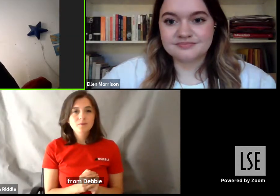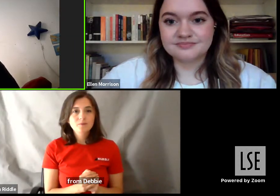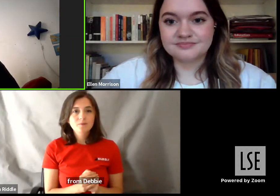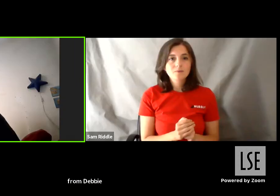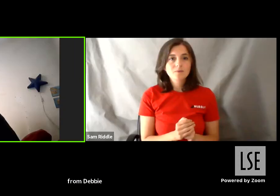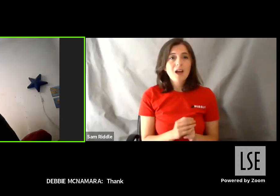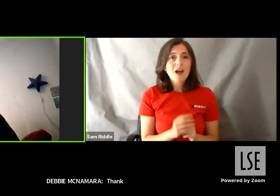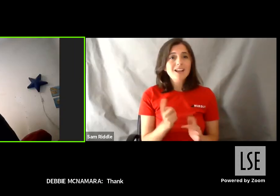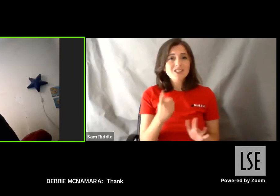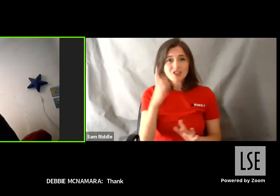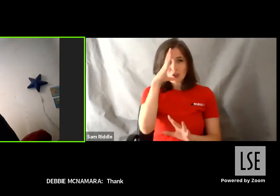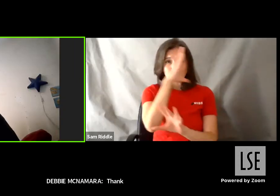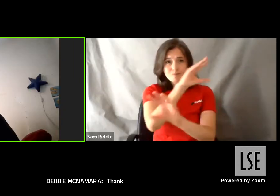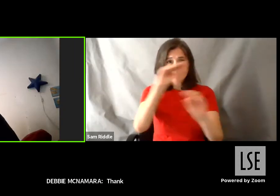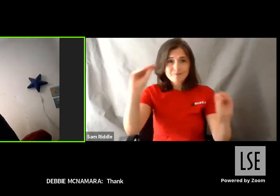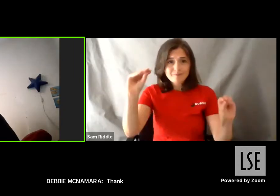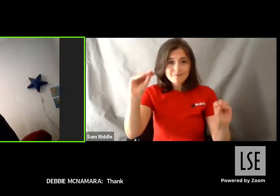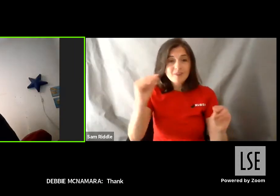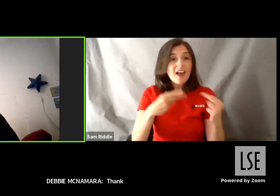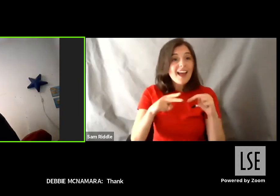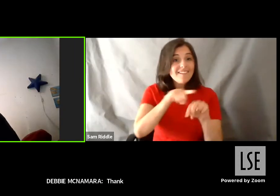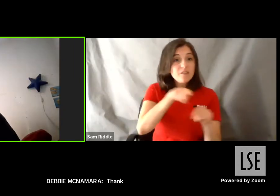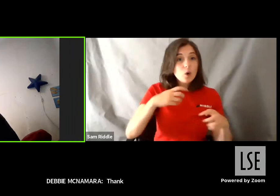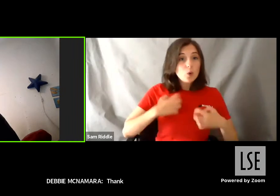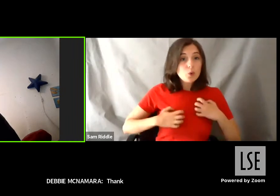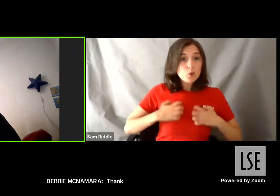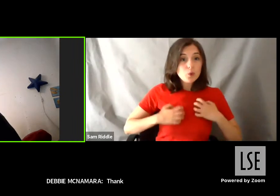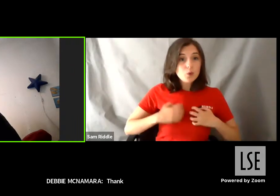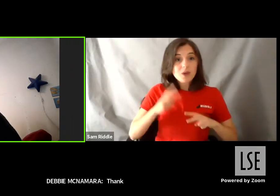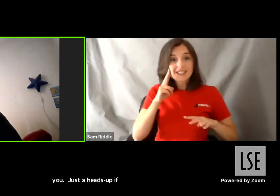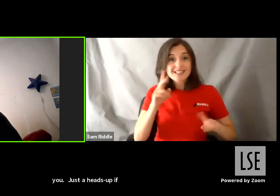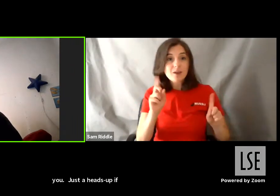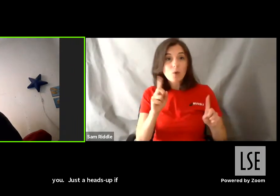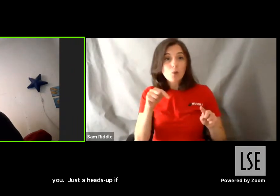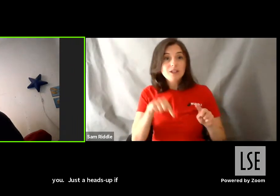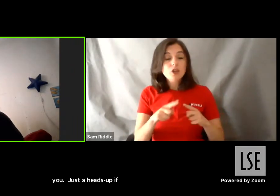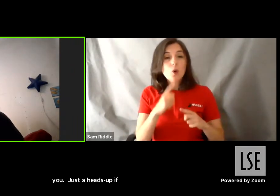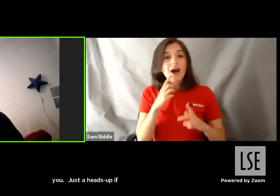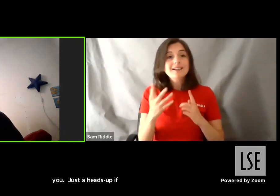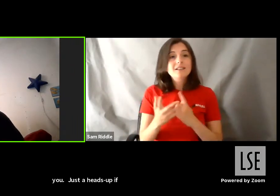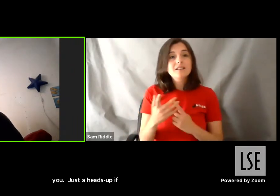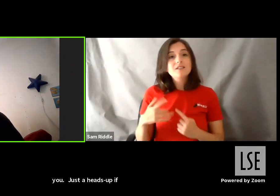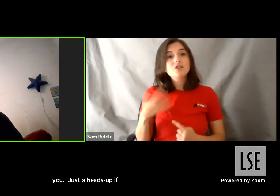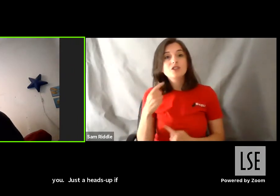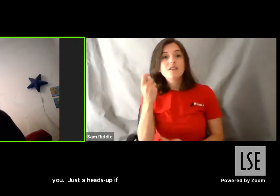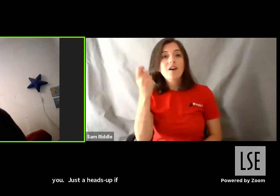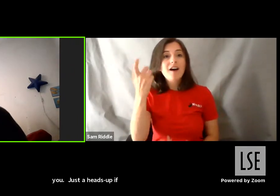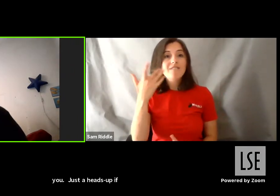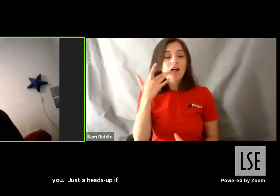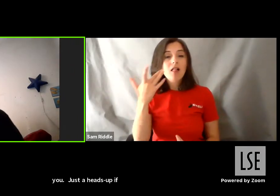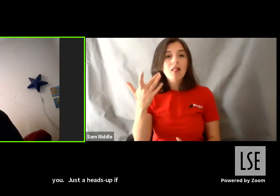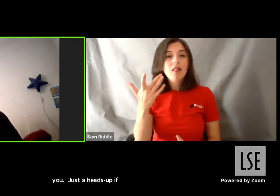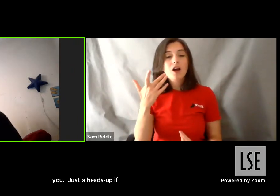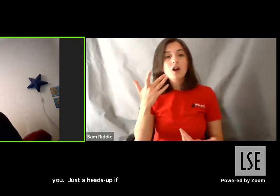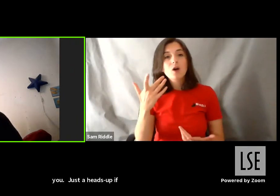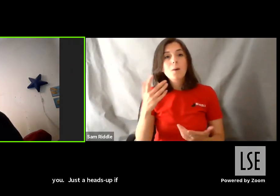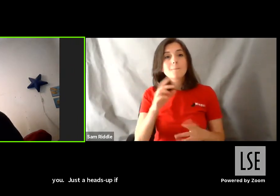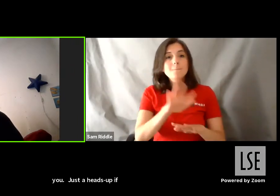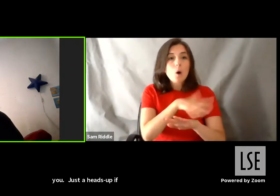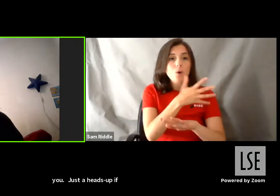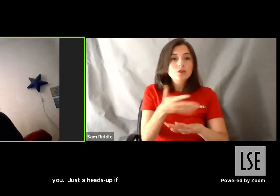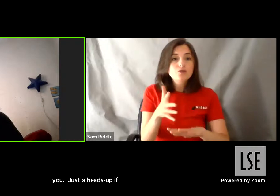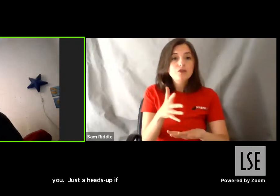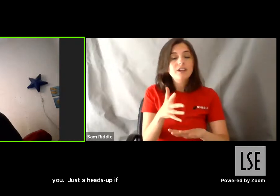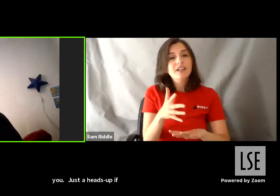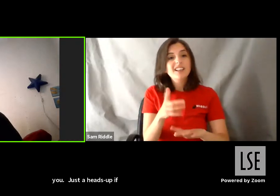Just a heads up, if anybody's interested in seeing what we do at Survivors Poetry and taking part, you can see